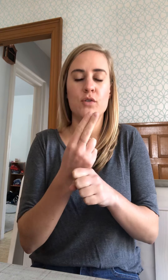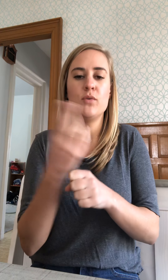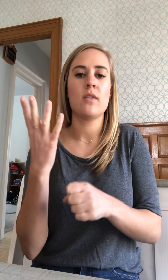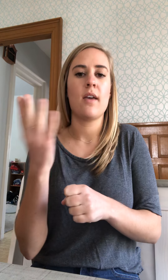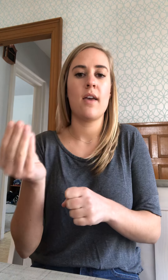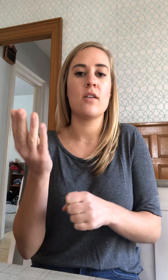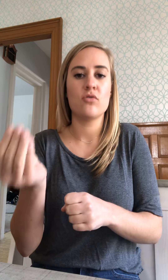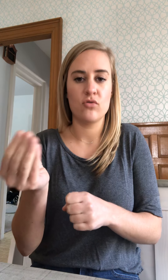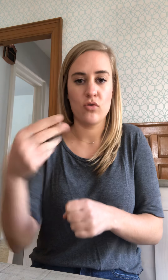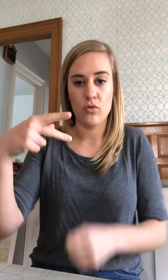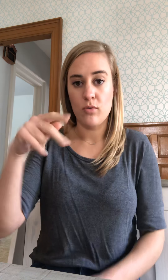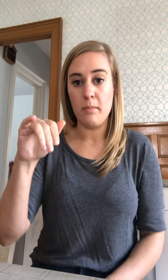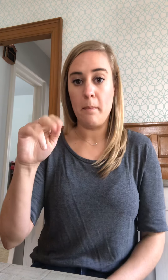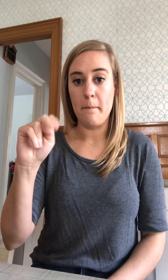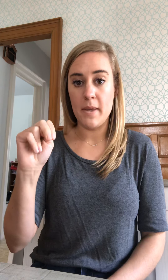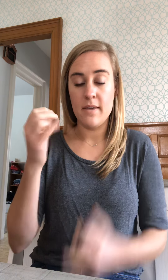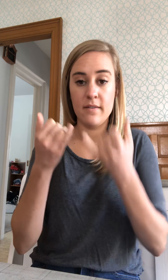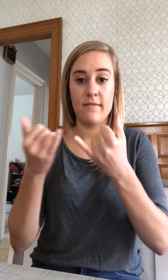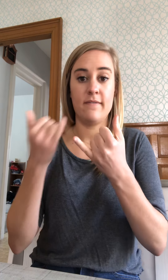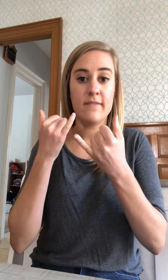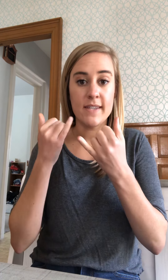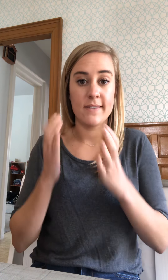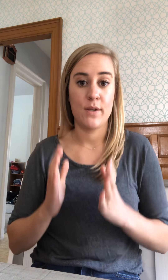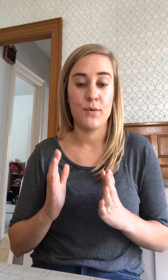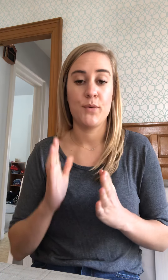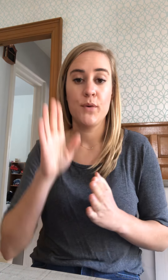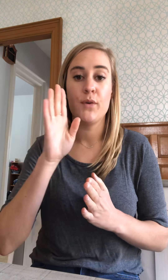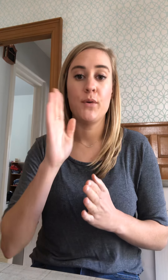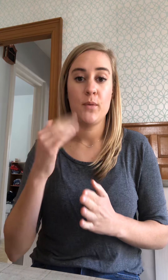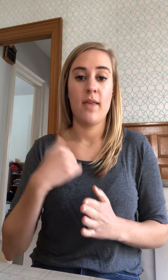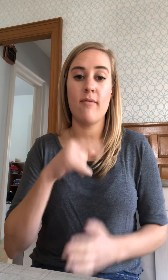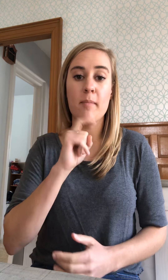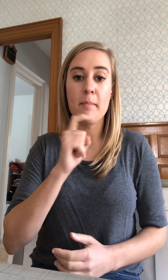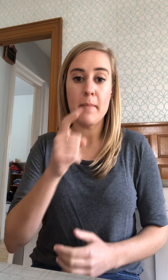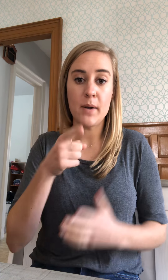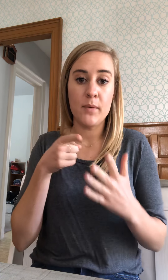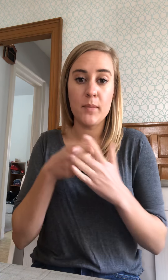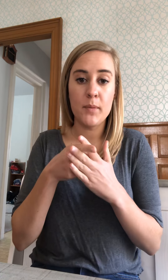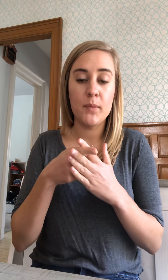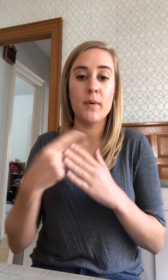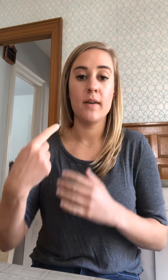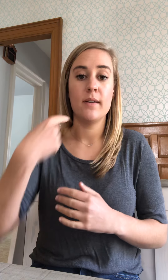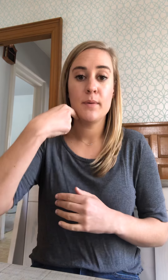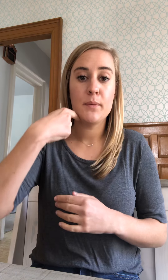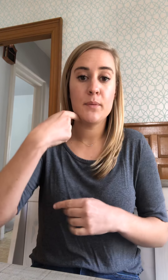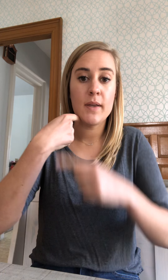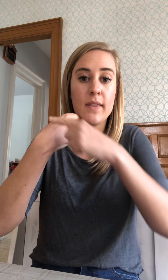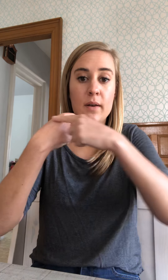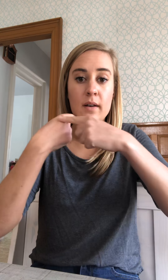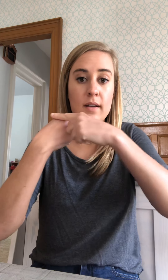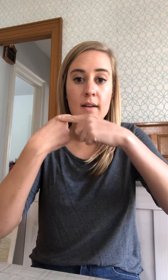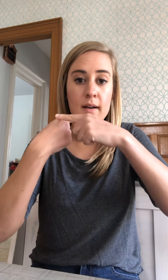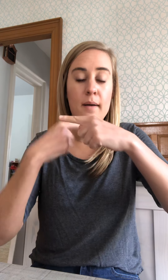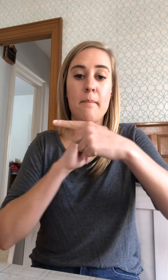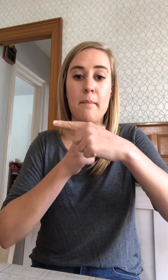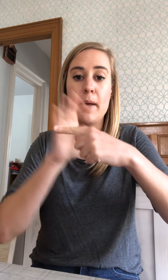on. These are metal pins that penetrate through the skin and have a bar outside of the soft